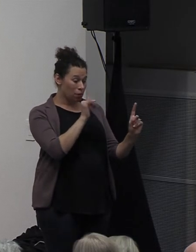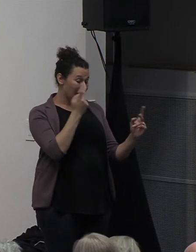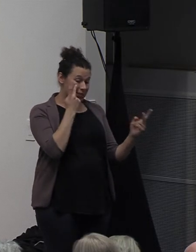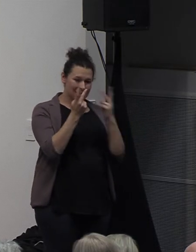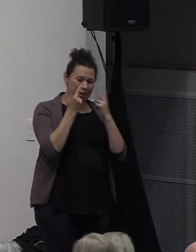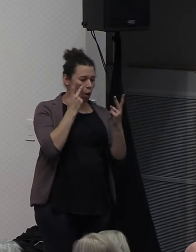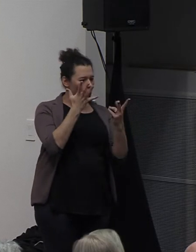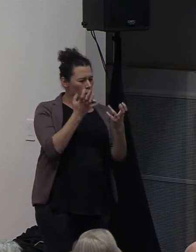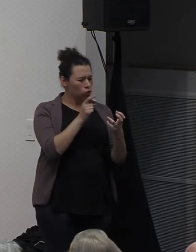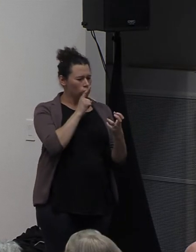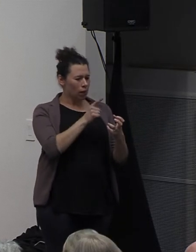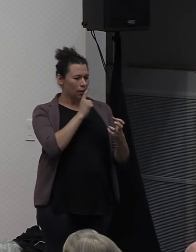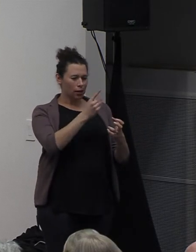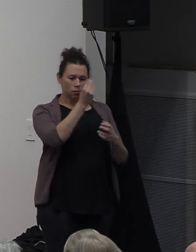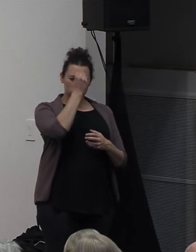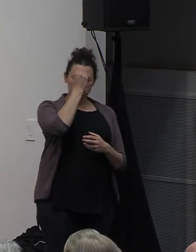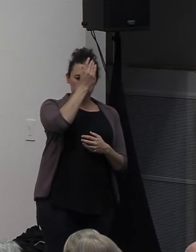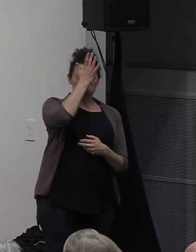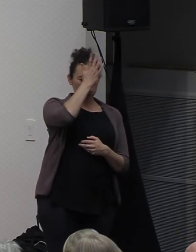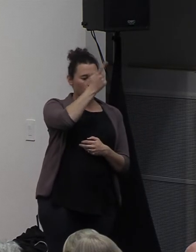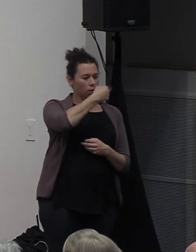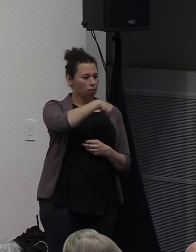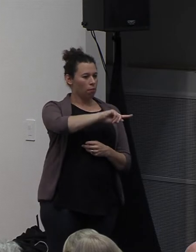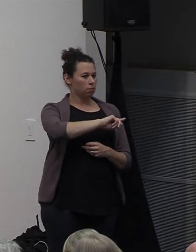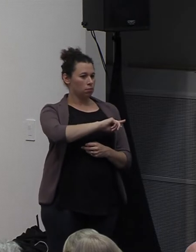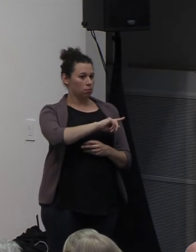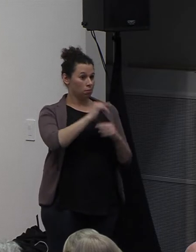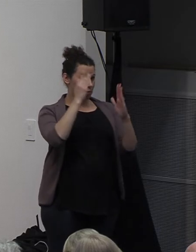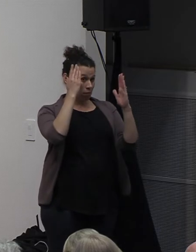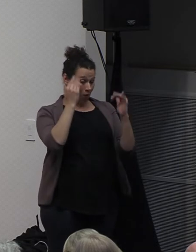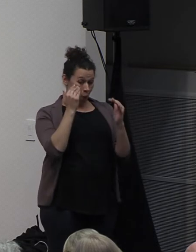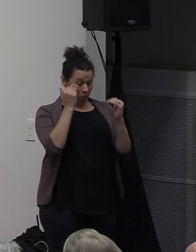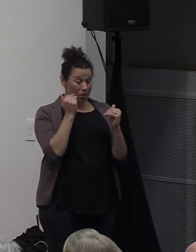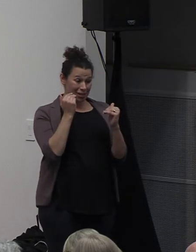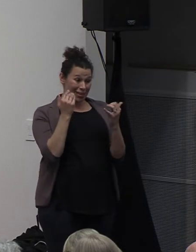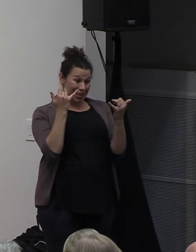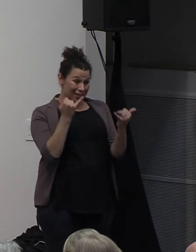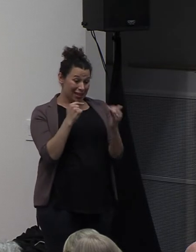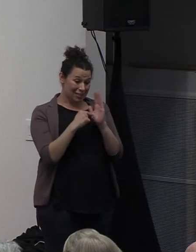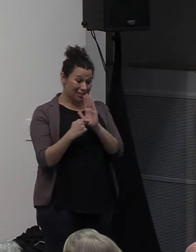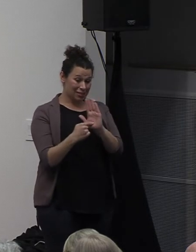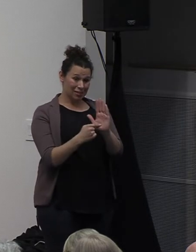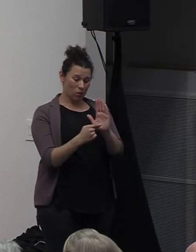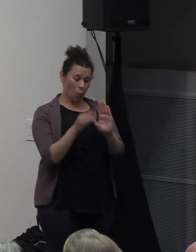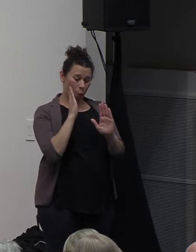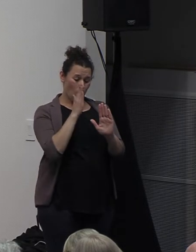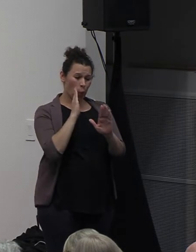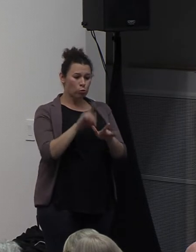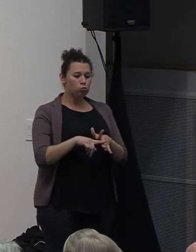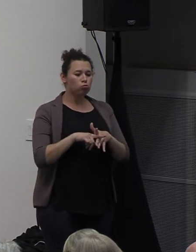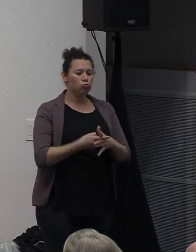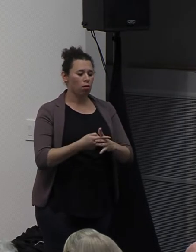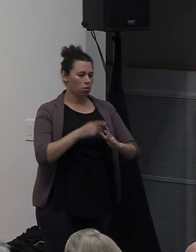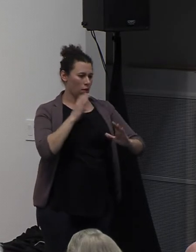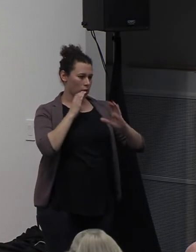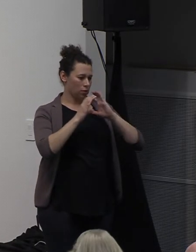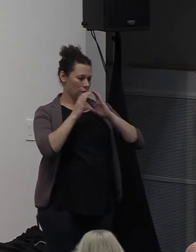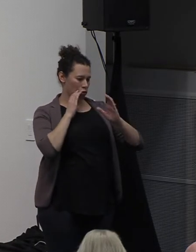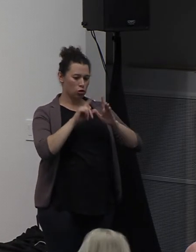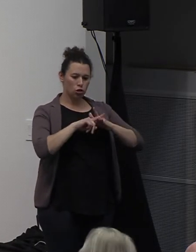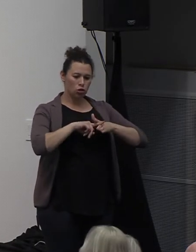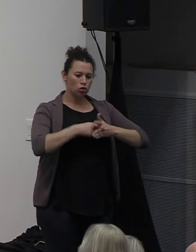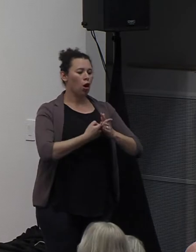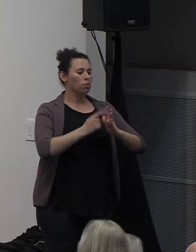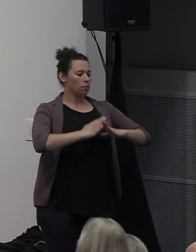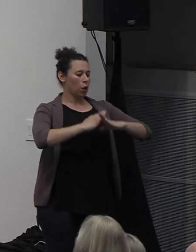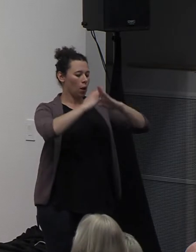this exhibition will be a catalyst for the difficult conversations that need to happen in order to break down barriers and